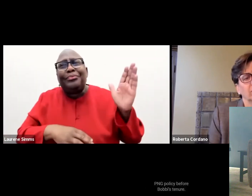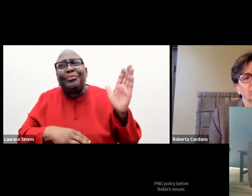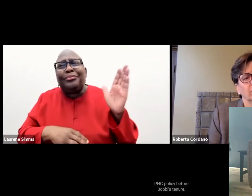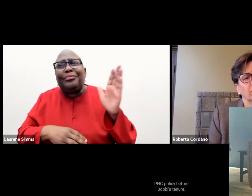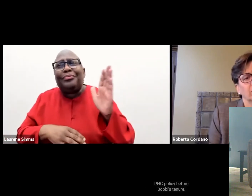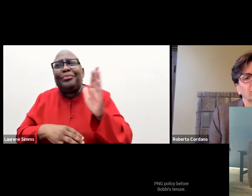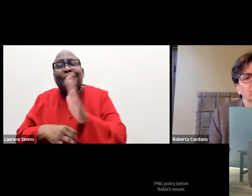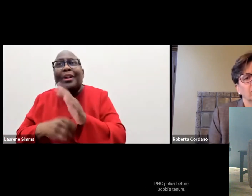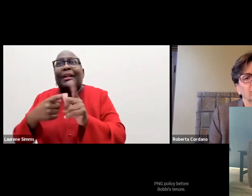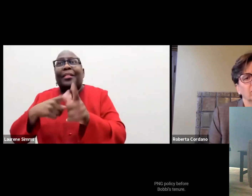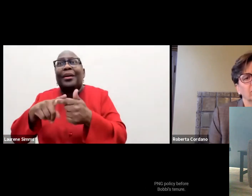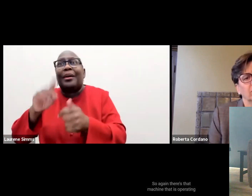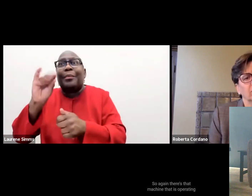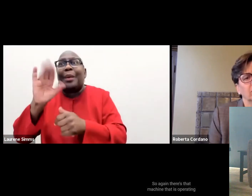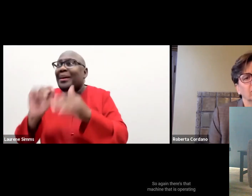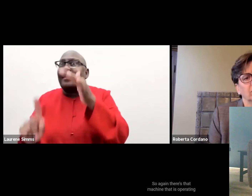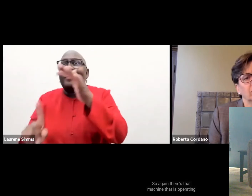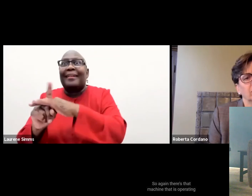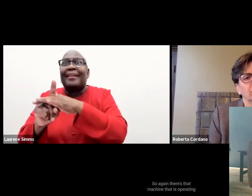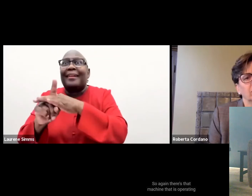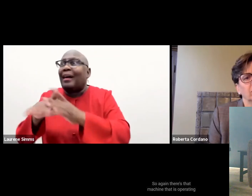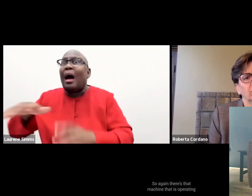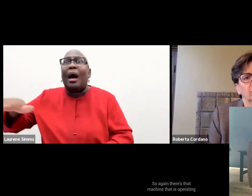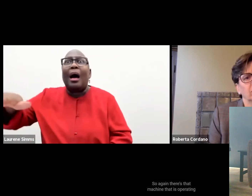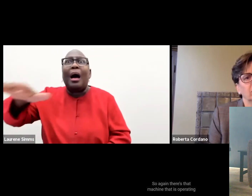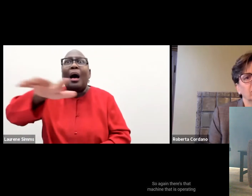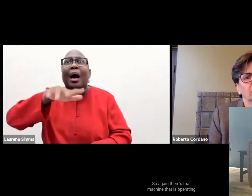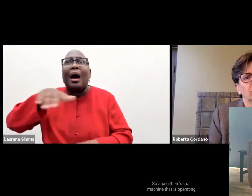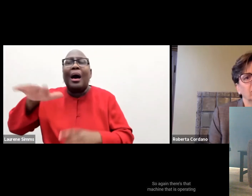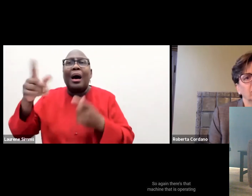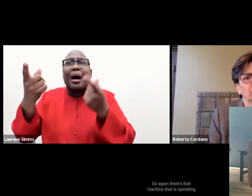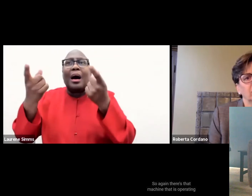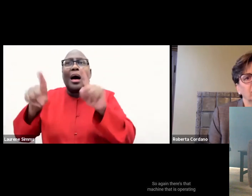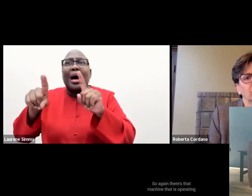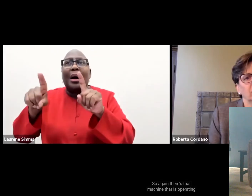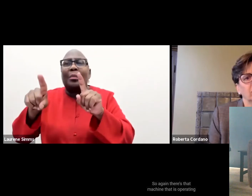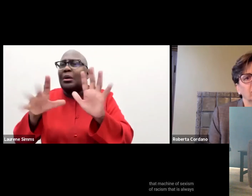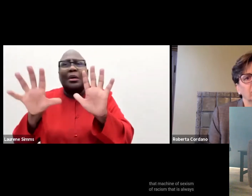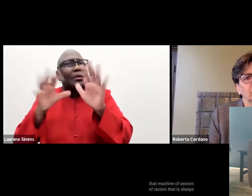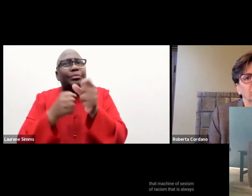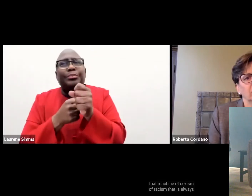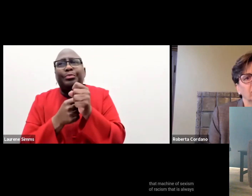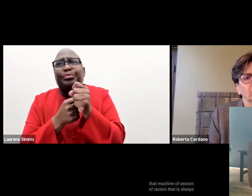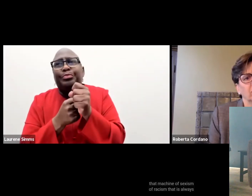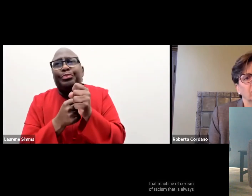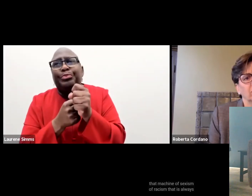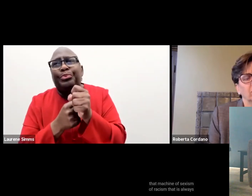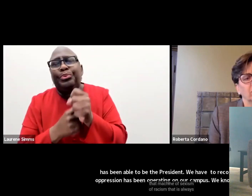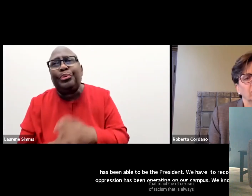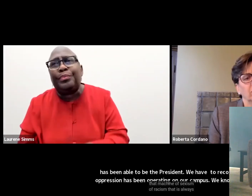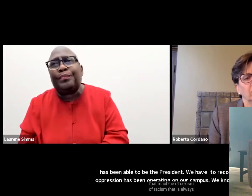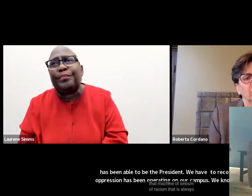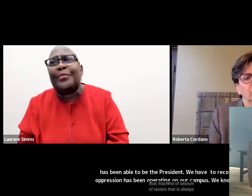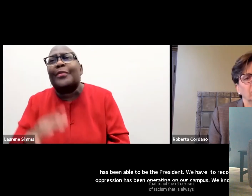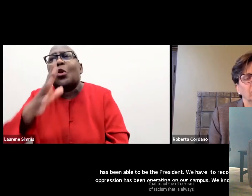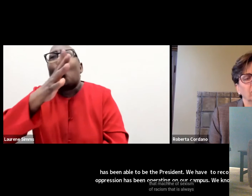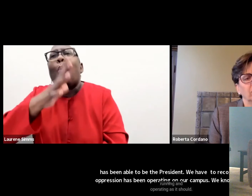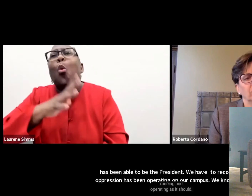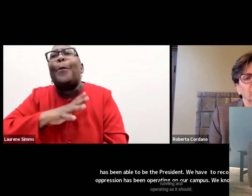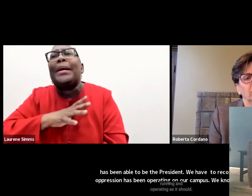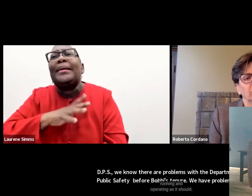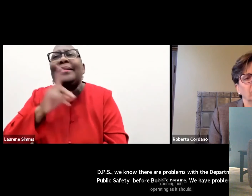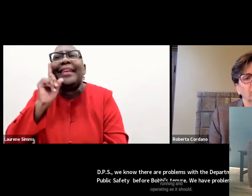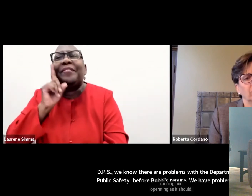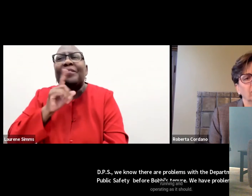Before Bobby was in office, we had many problems throughout the community and campus, and we need to realize that that's